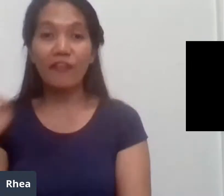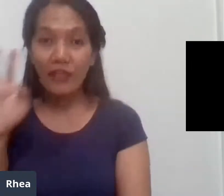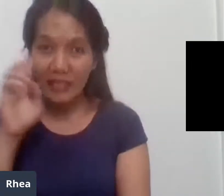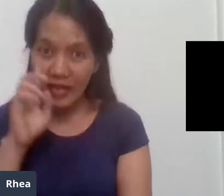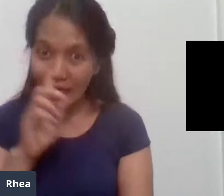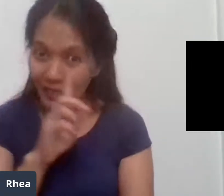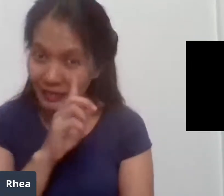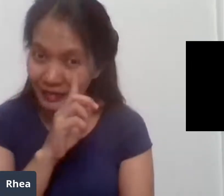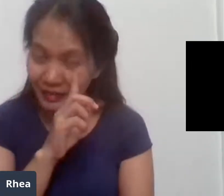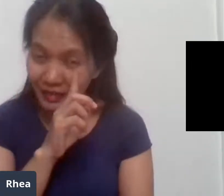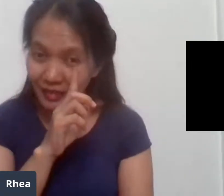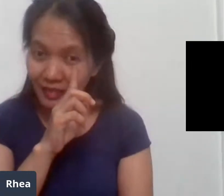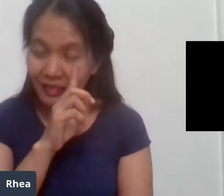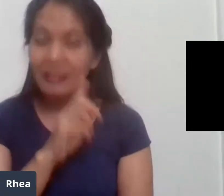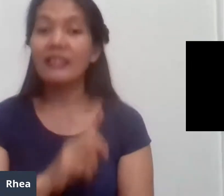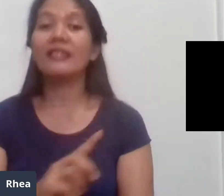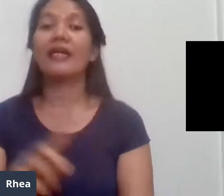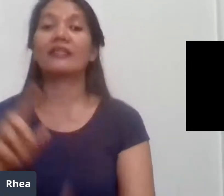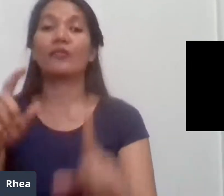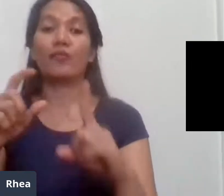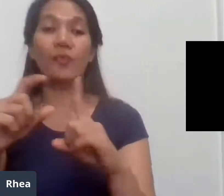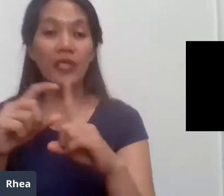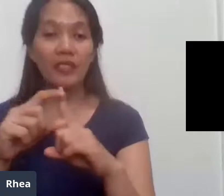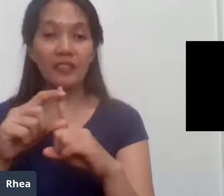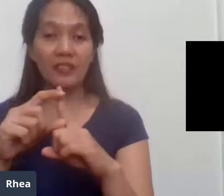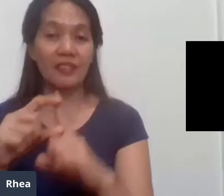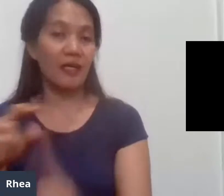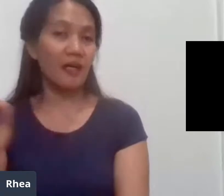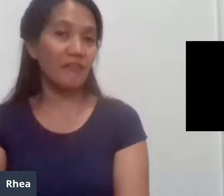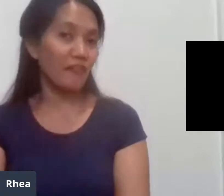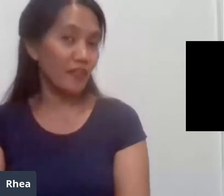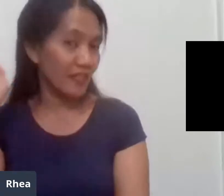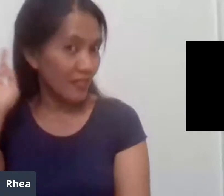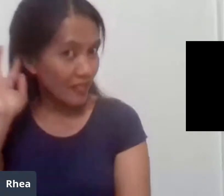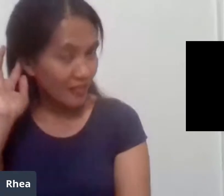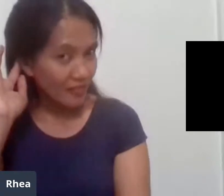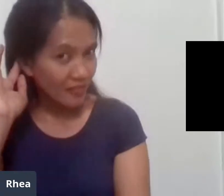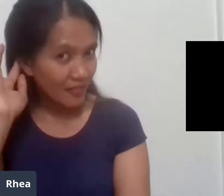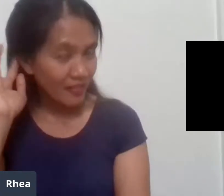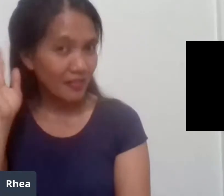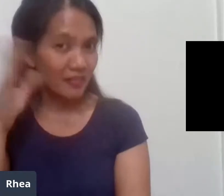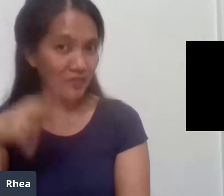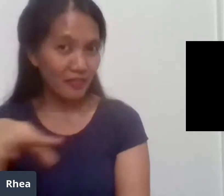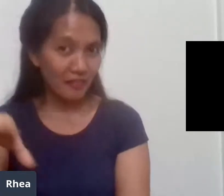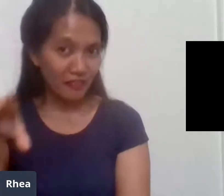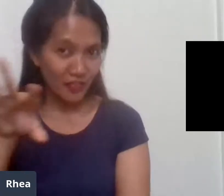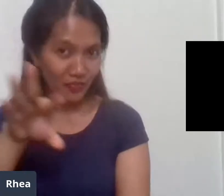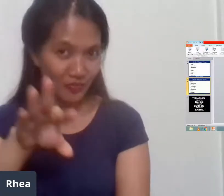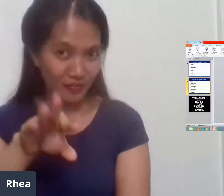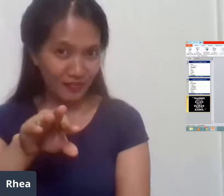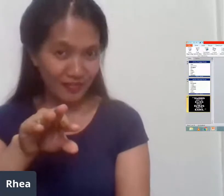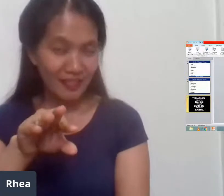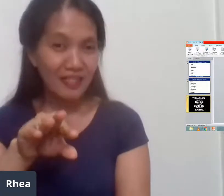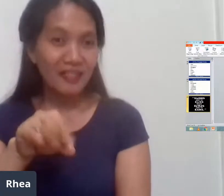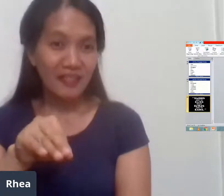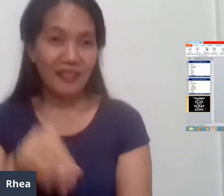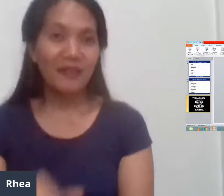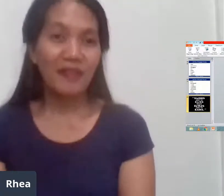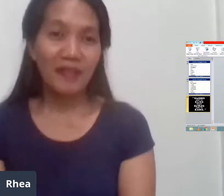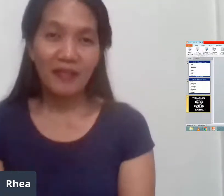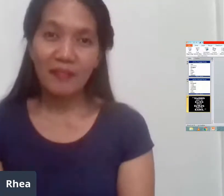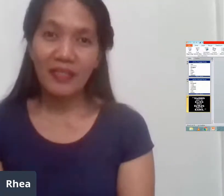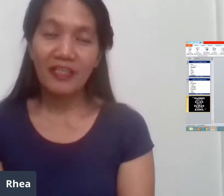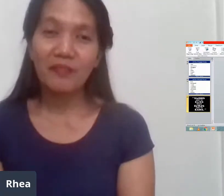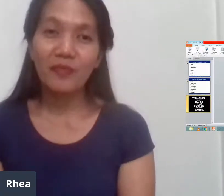saying that signs are for the eyes, that words are for the ears.